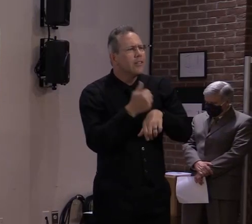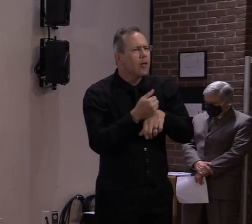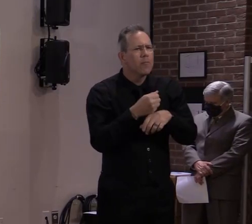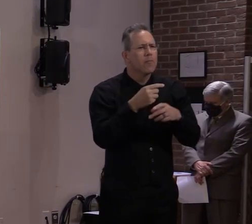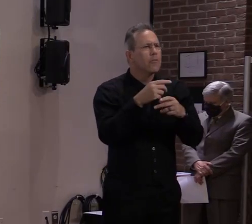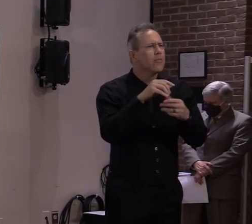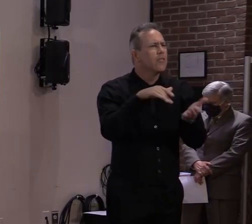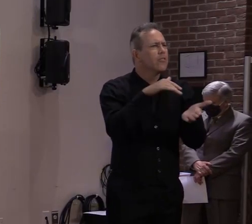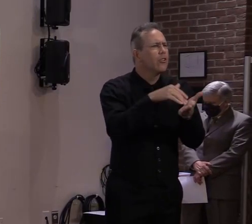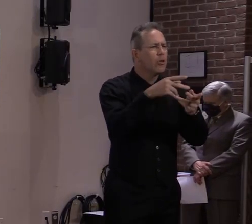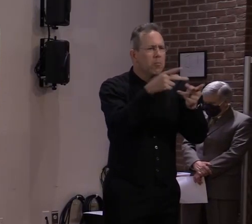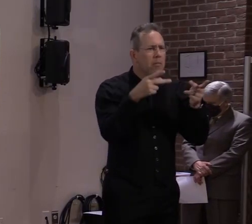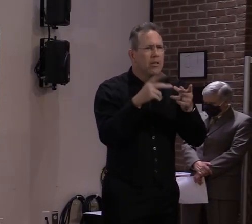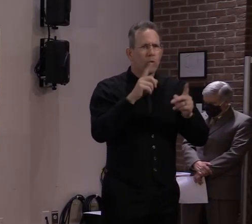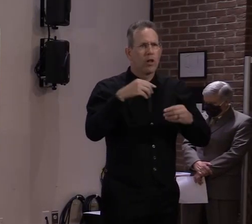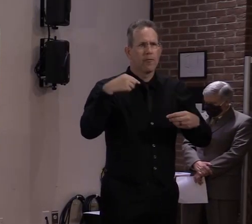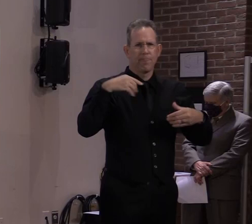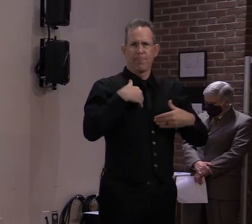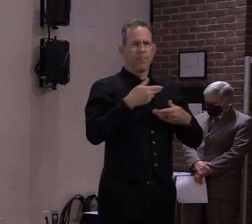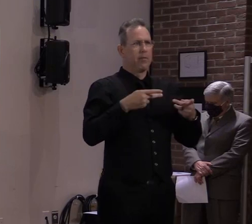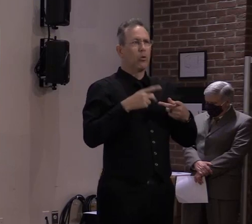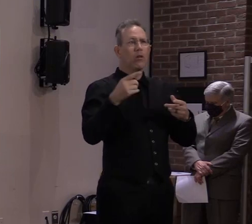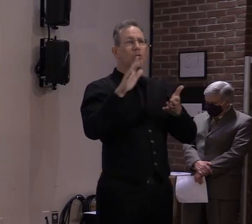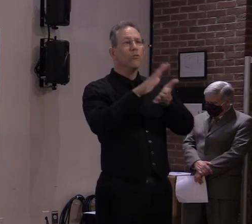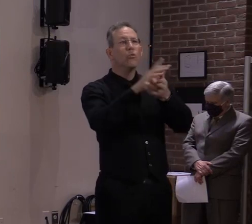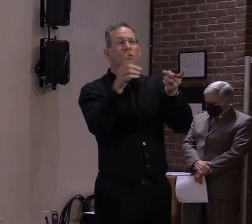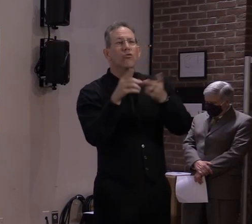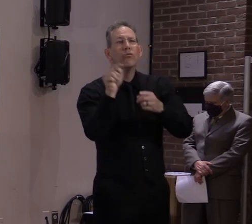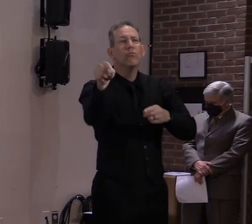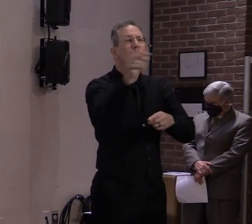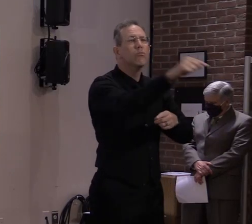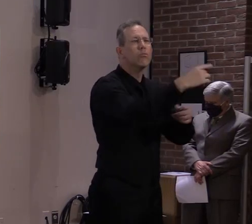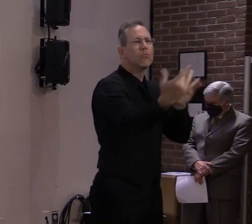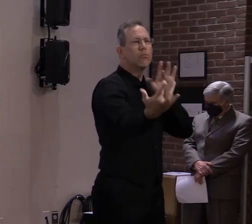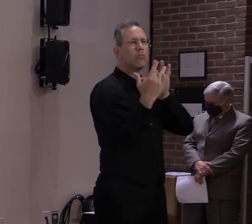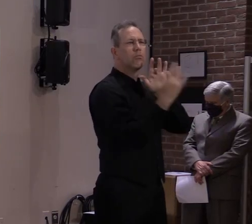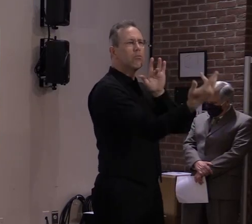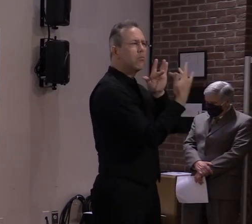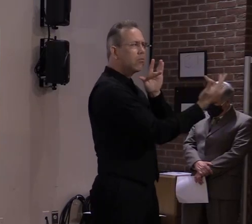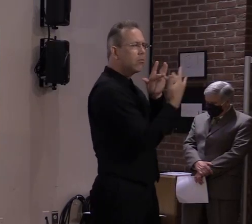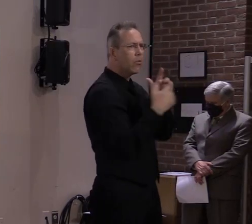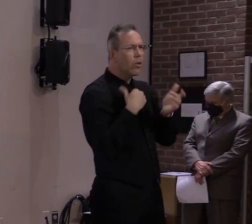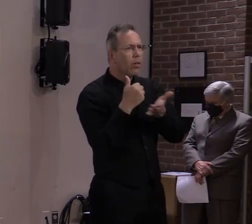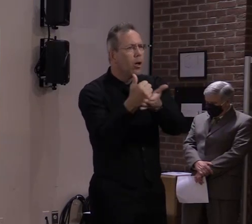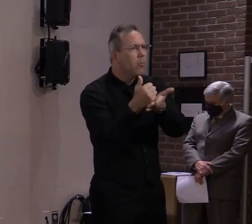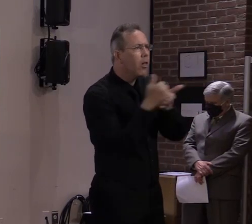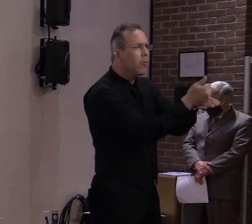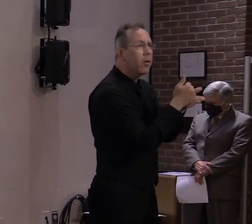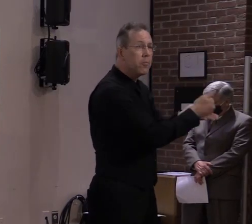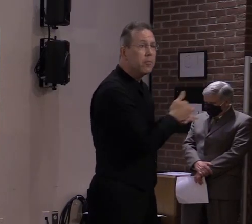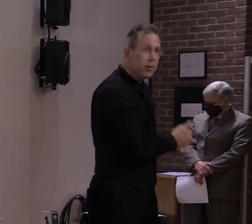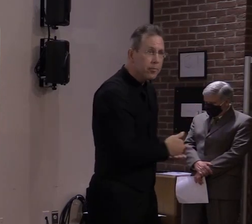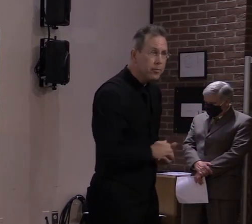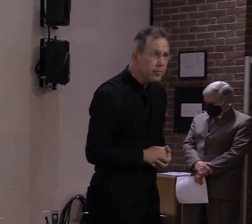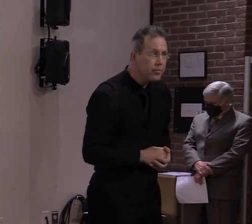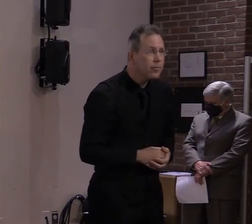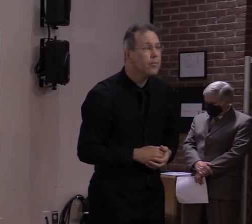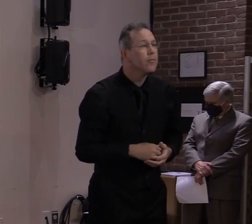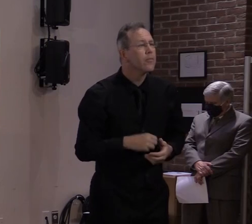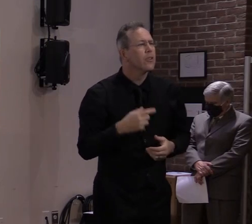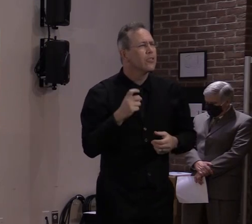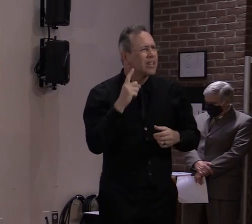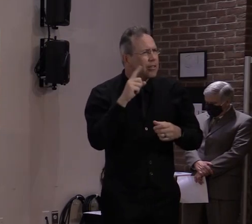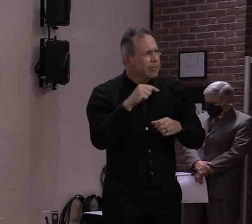in this area. We are working to do this quickly because contracts for this work need to be finalized this month, and there are a limited number